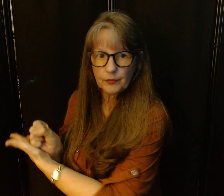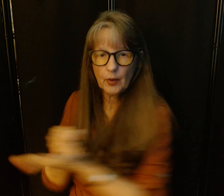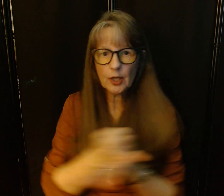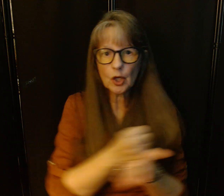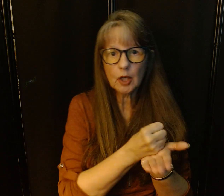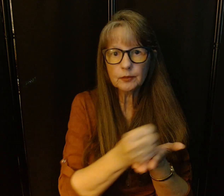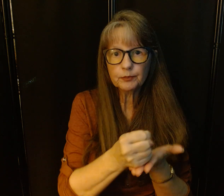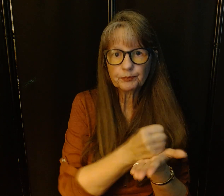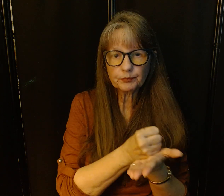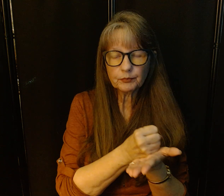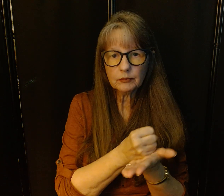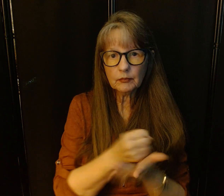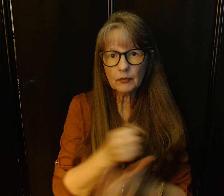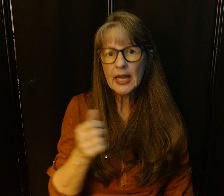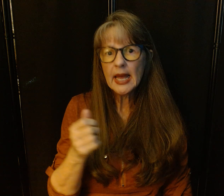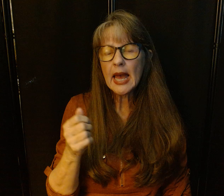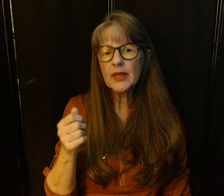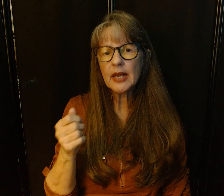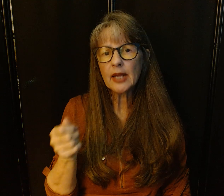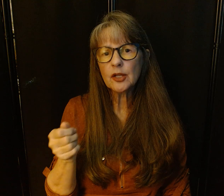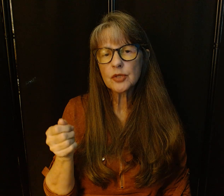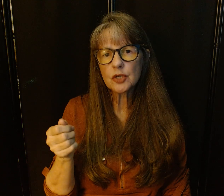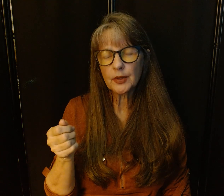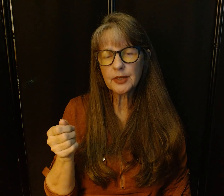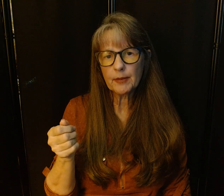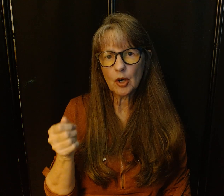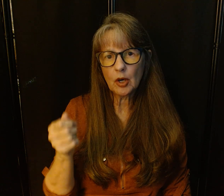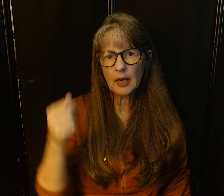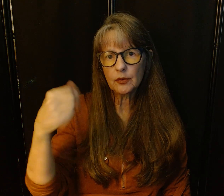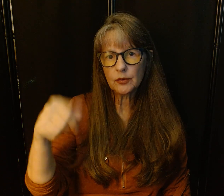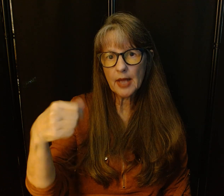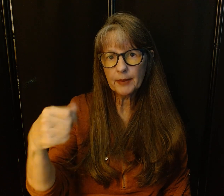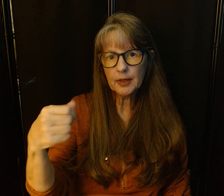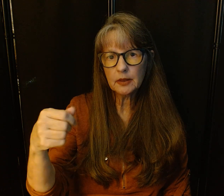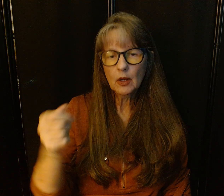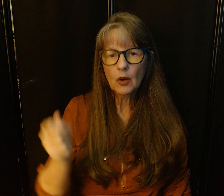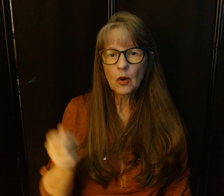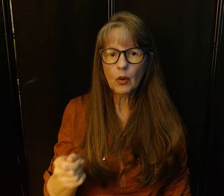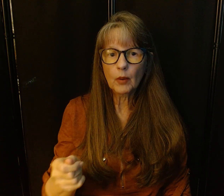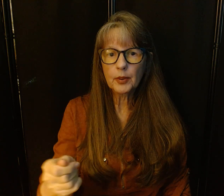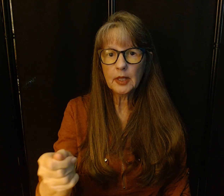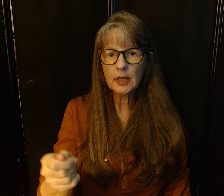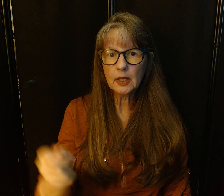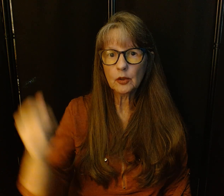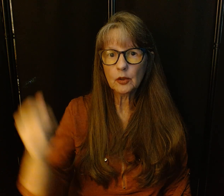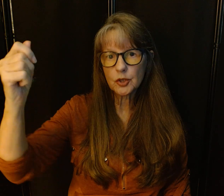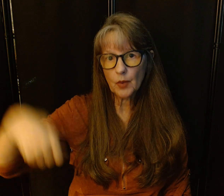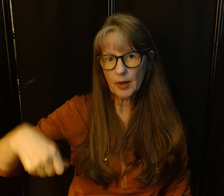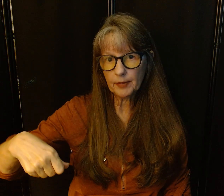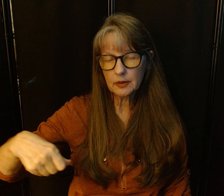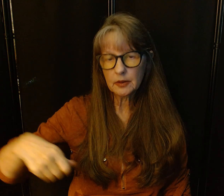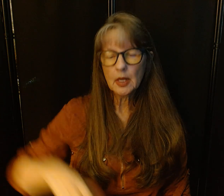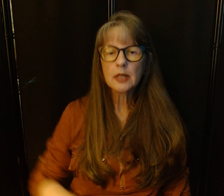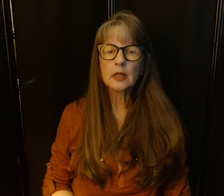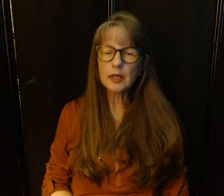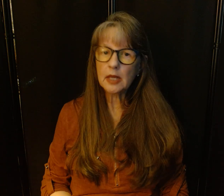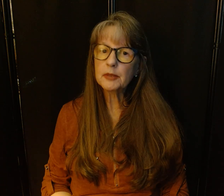Credit card. And then I use this for a debit card. I either tap it or put it in or swipe it. A lot of times people